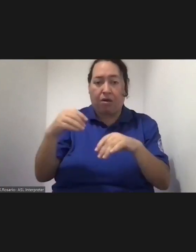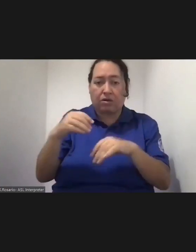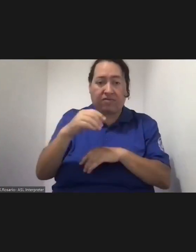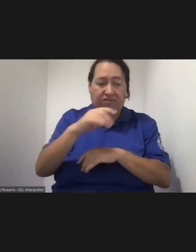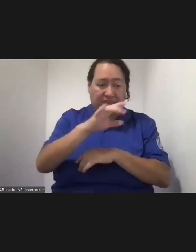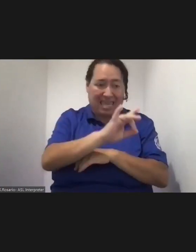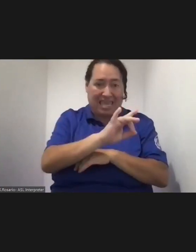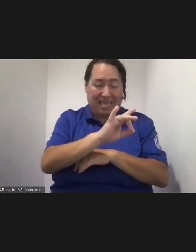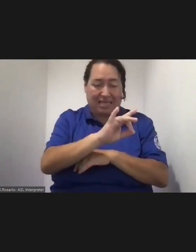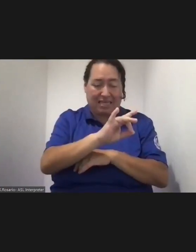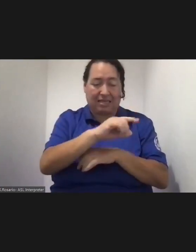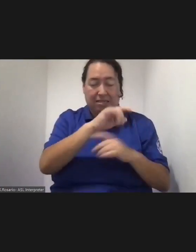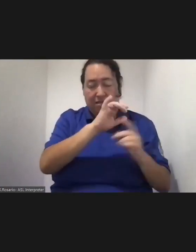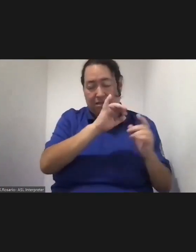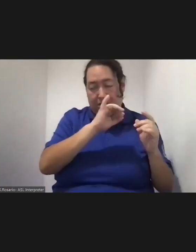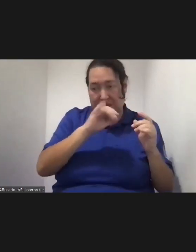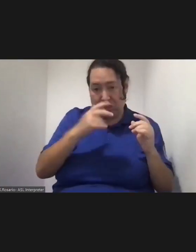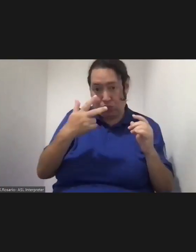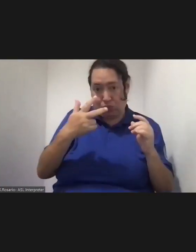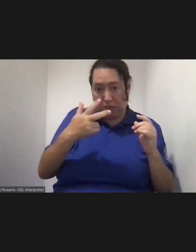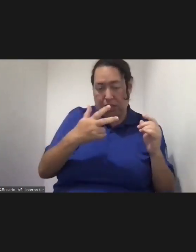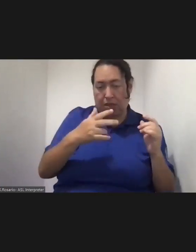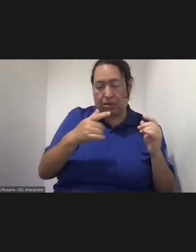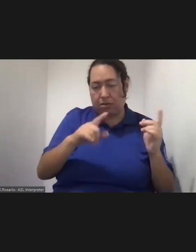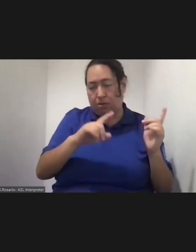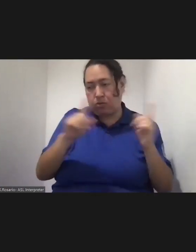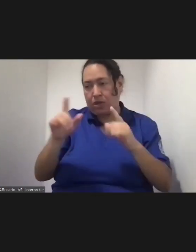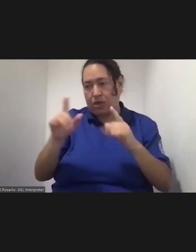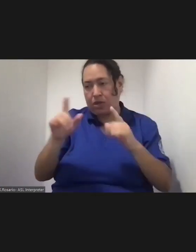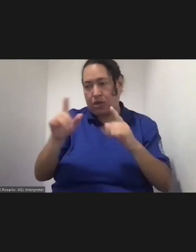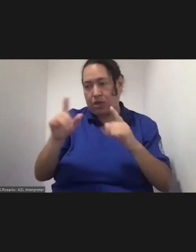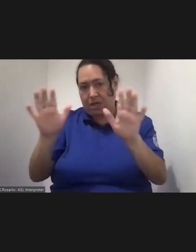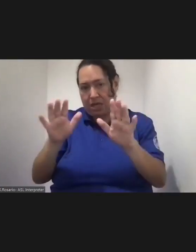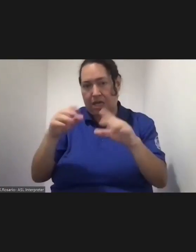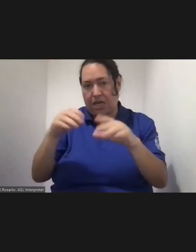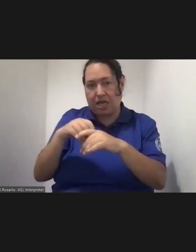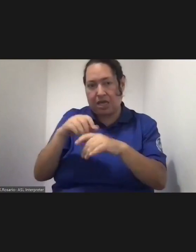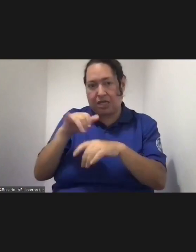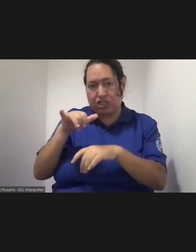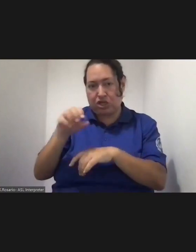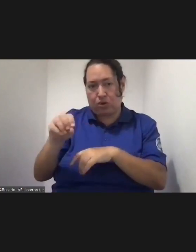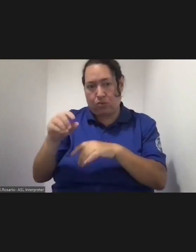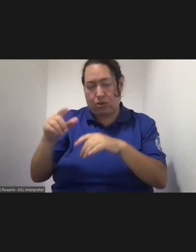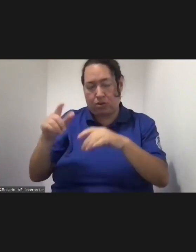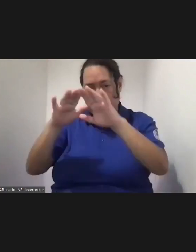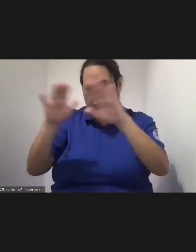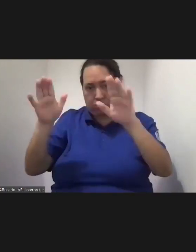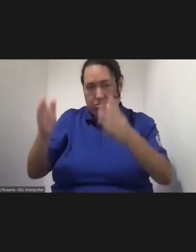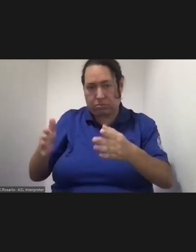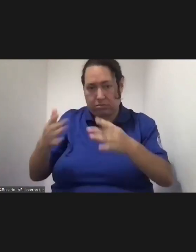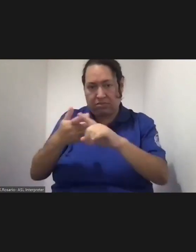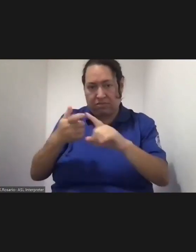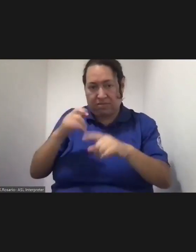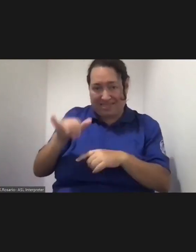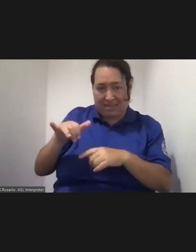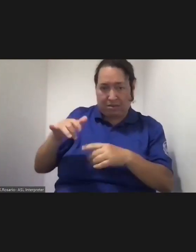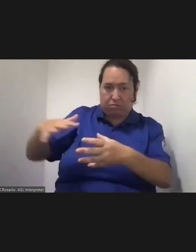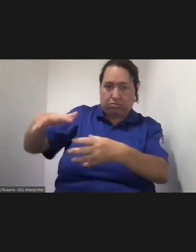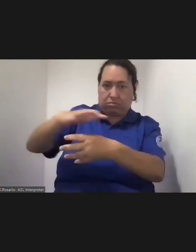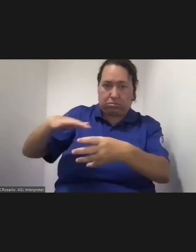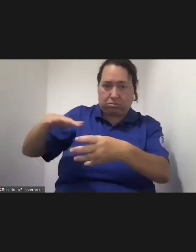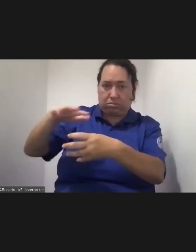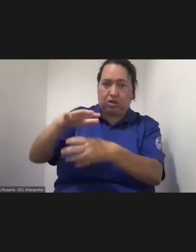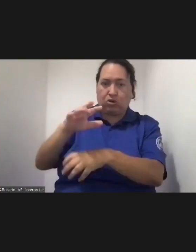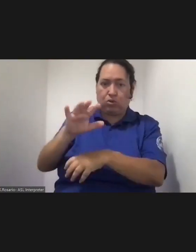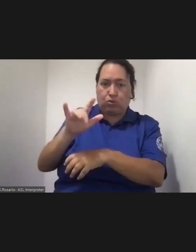game attended an Easter Sunday gathering at a residence in Jigo. Out of this 25,